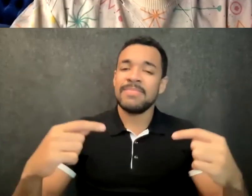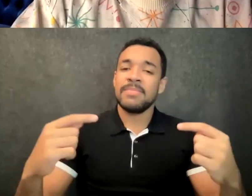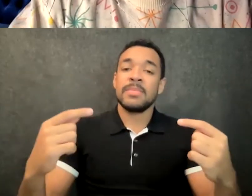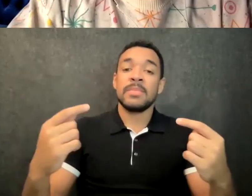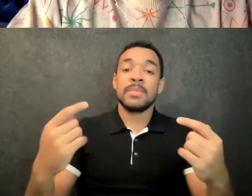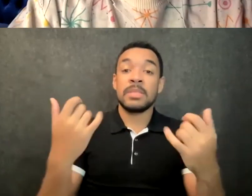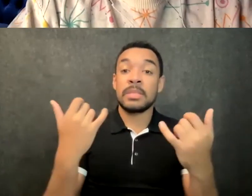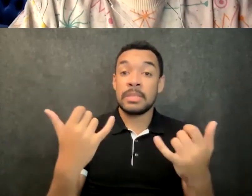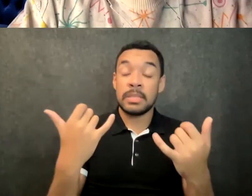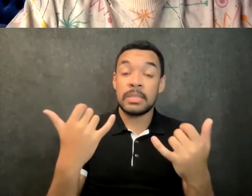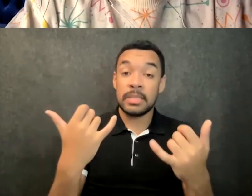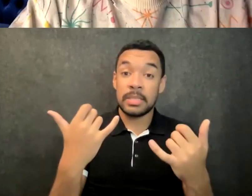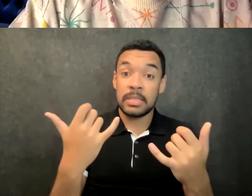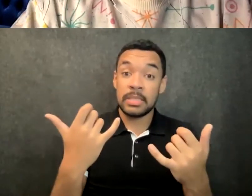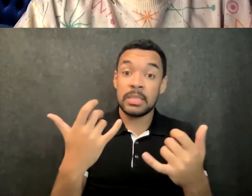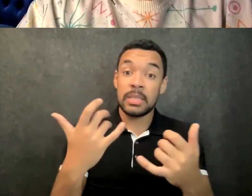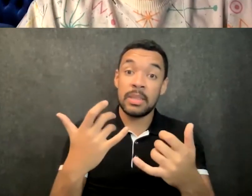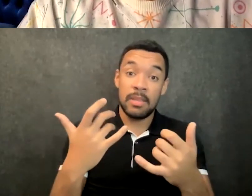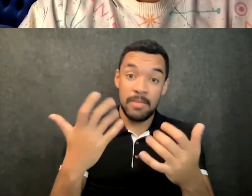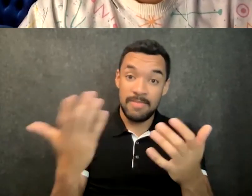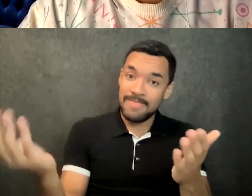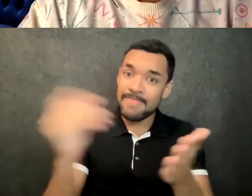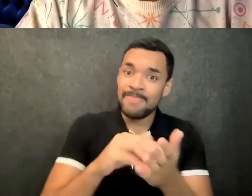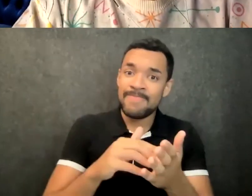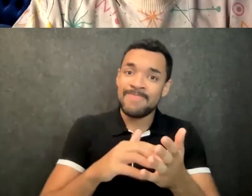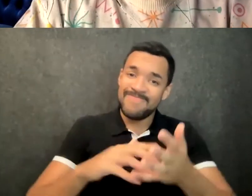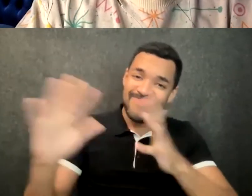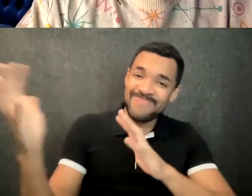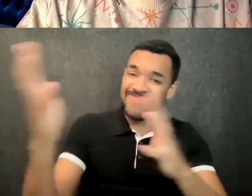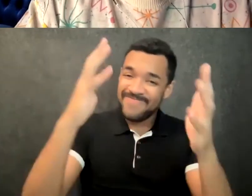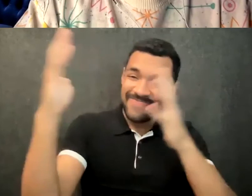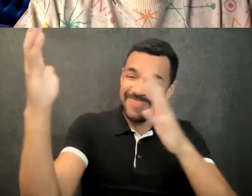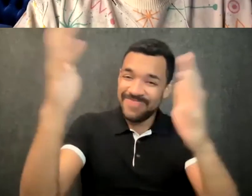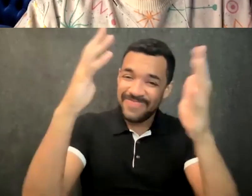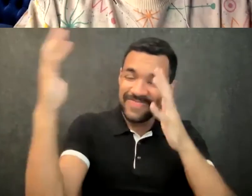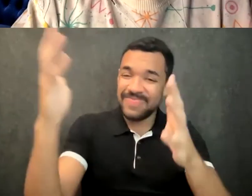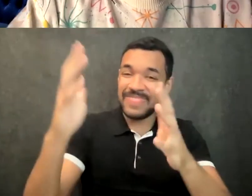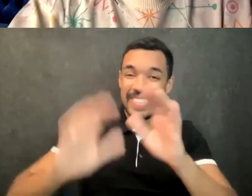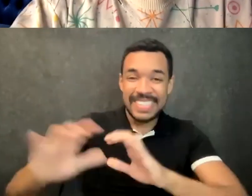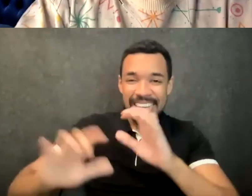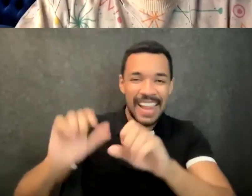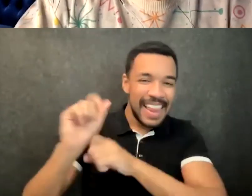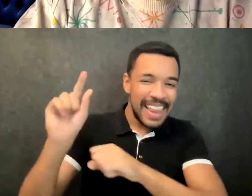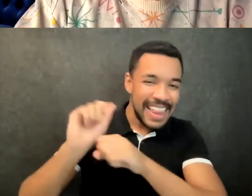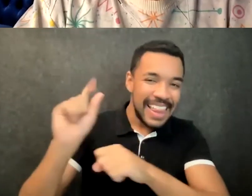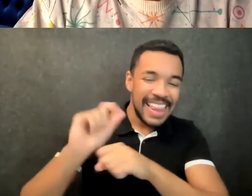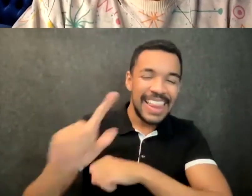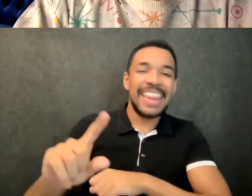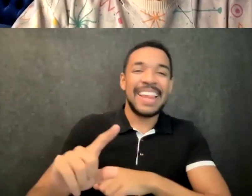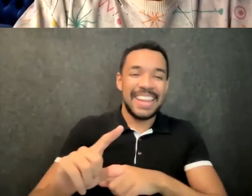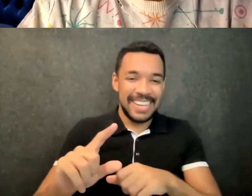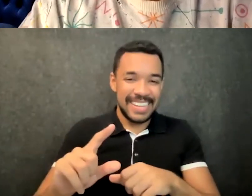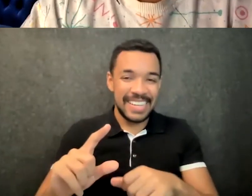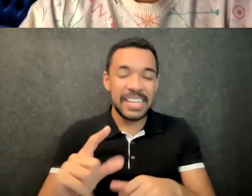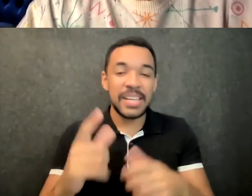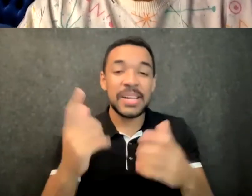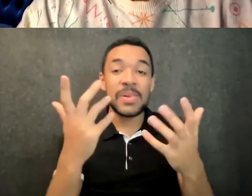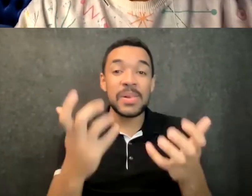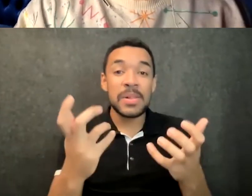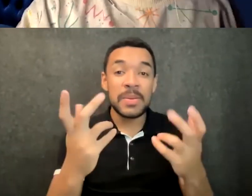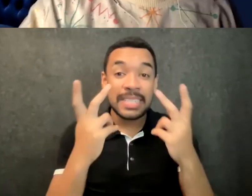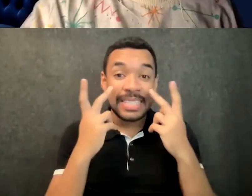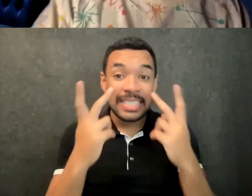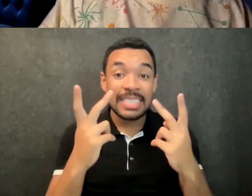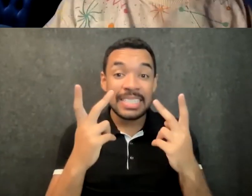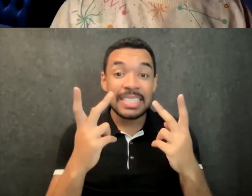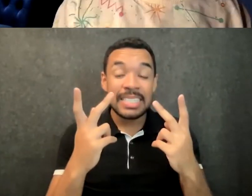for another virtual round of applause in the chat and on screen. And we'd like to see your phenomenal,